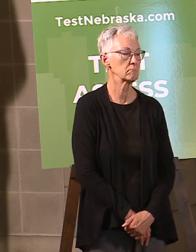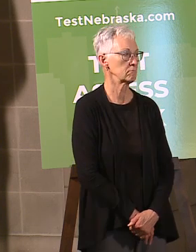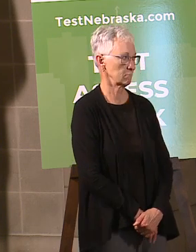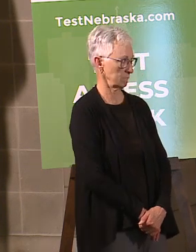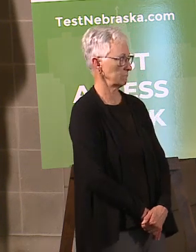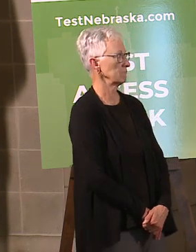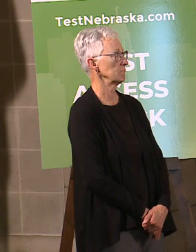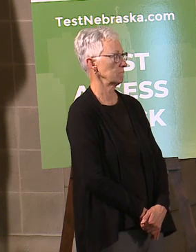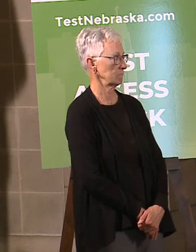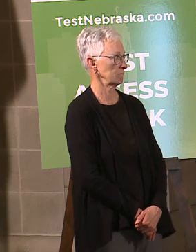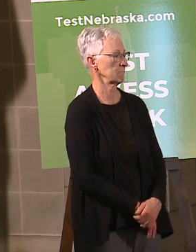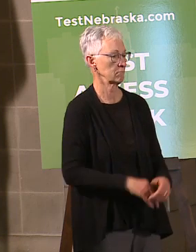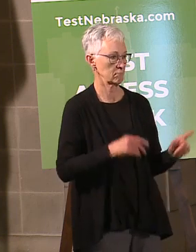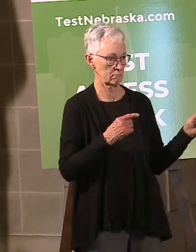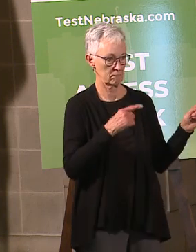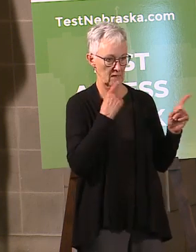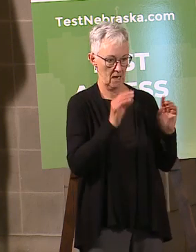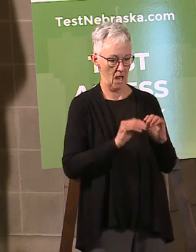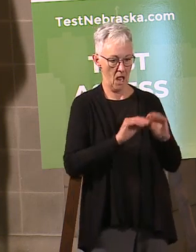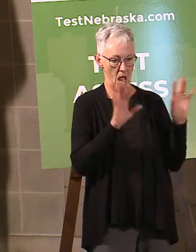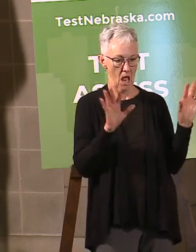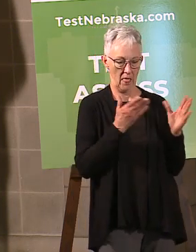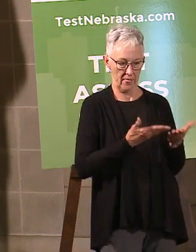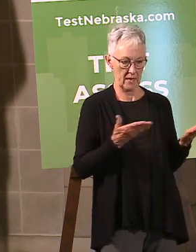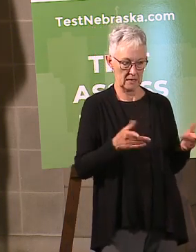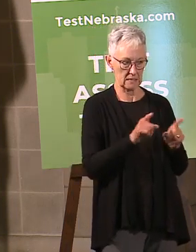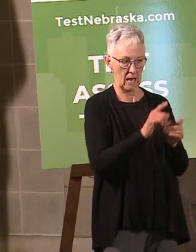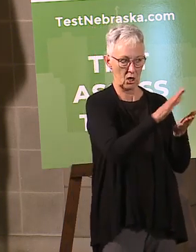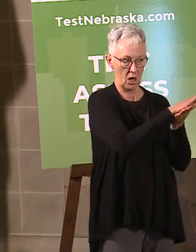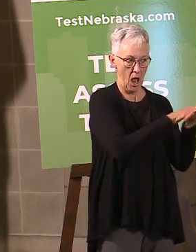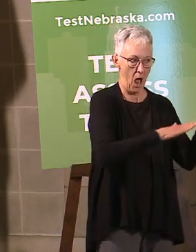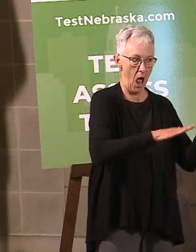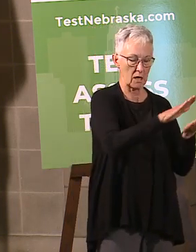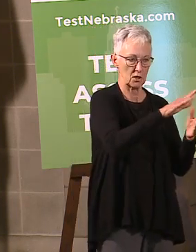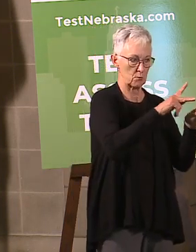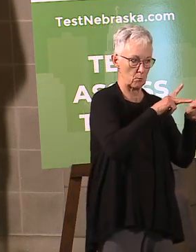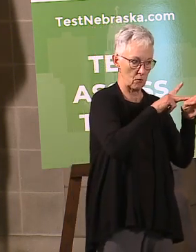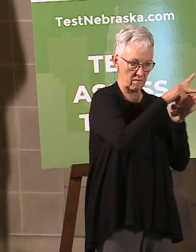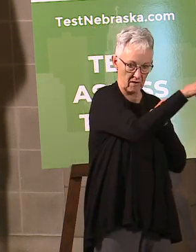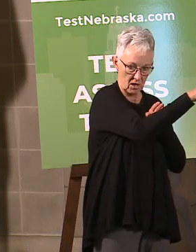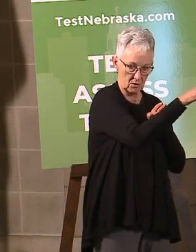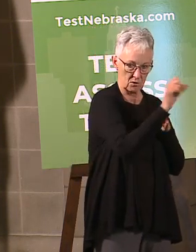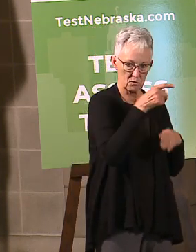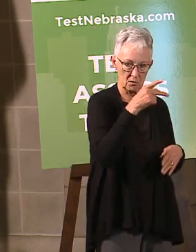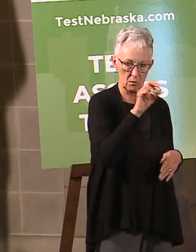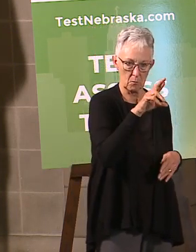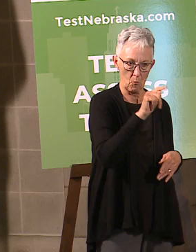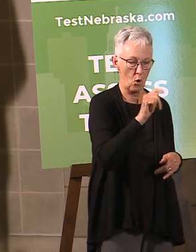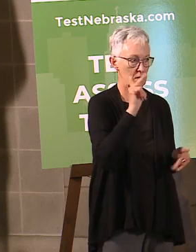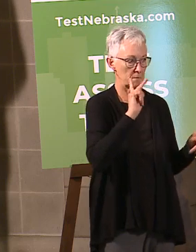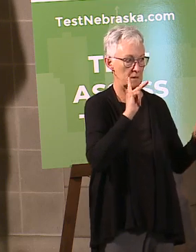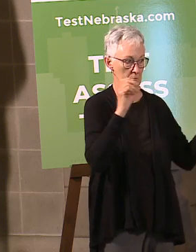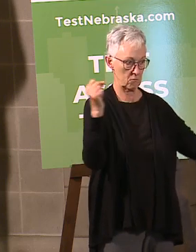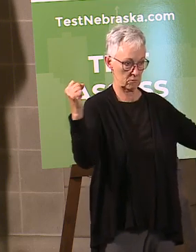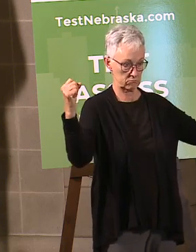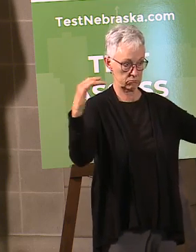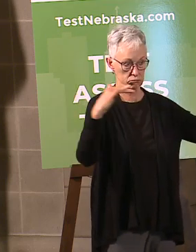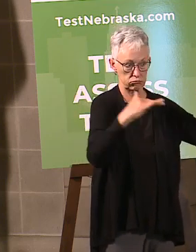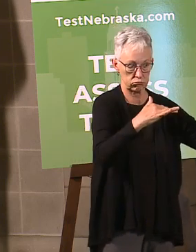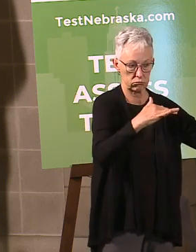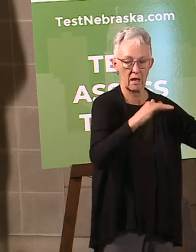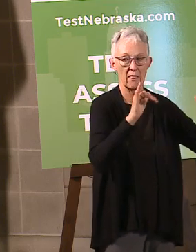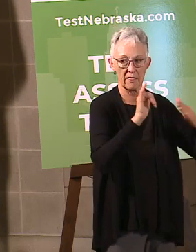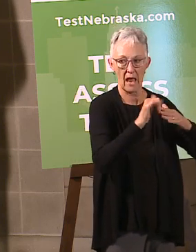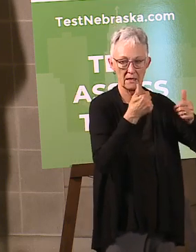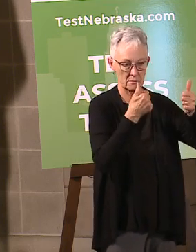Yeah, so obviously with things like collegiate and professional sports, with regard to the people gathering there, that's going to be falling under